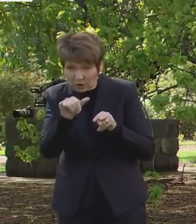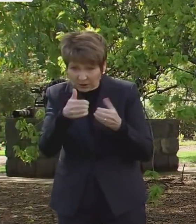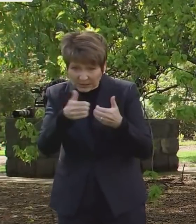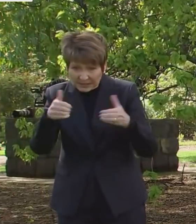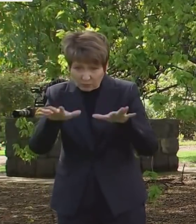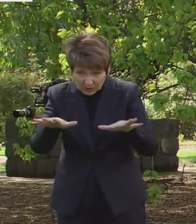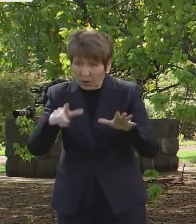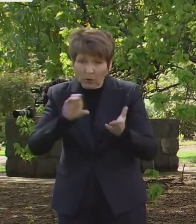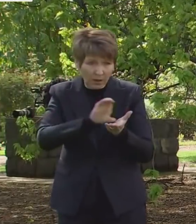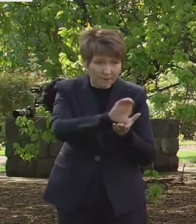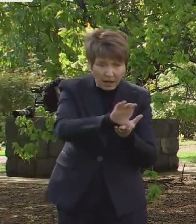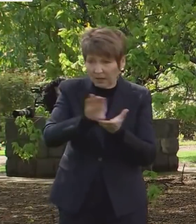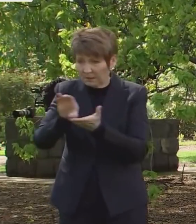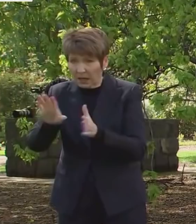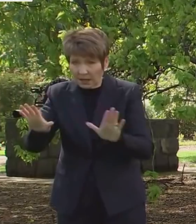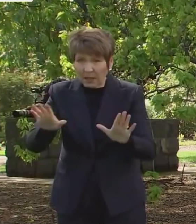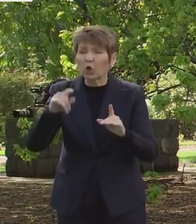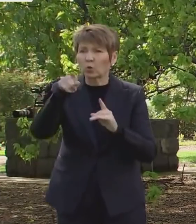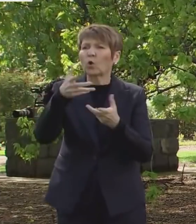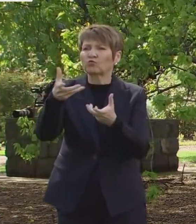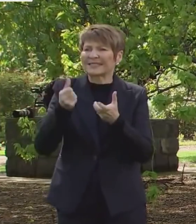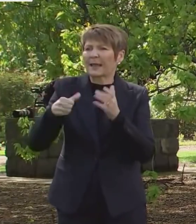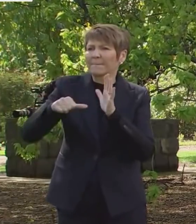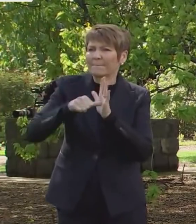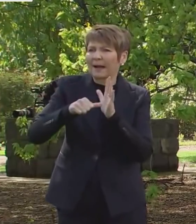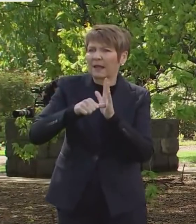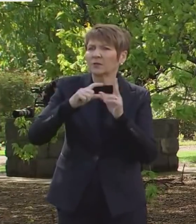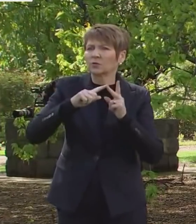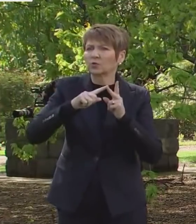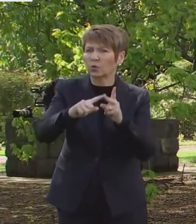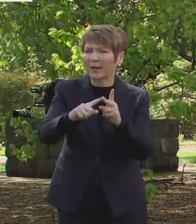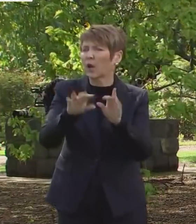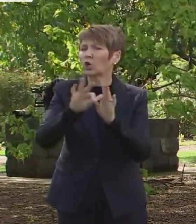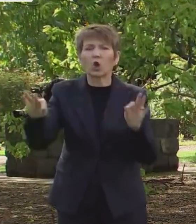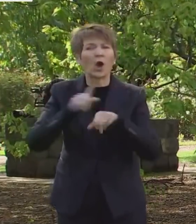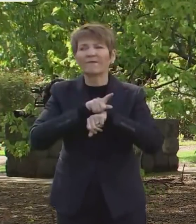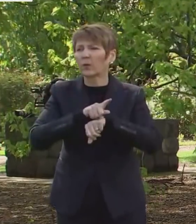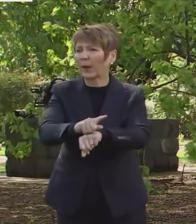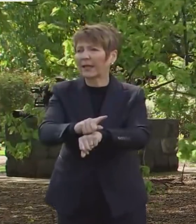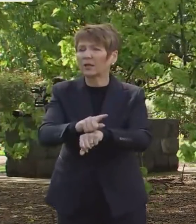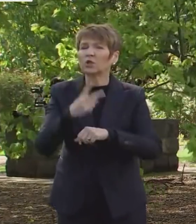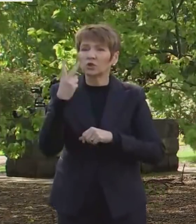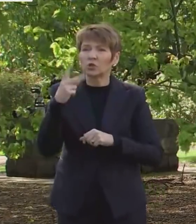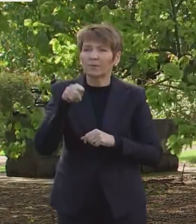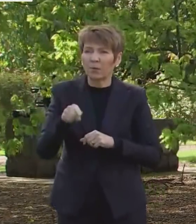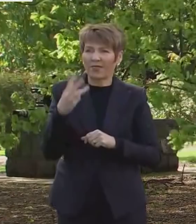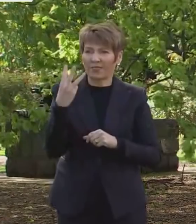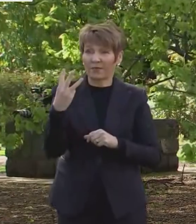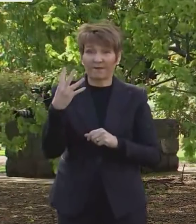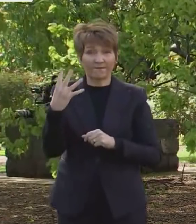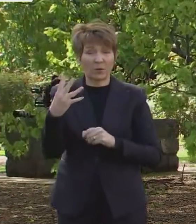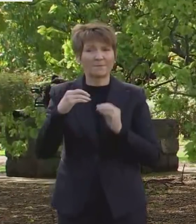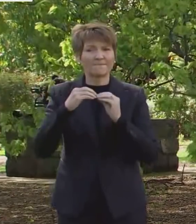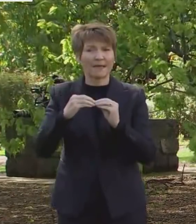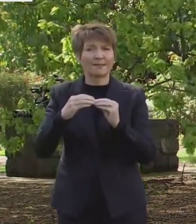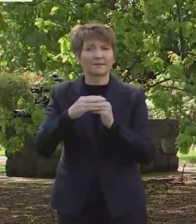received, it will be a fortnight's pay rather than a single week's payment. So $2.34 billion of support to get